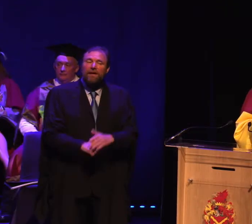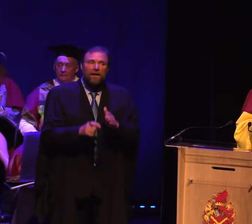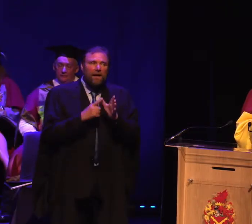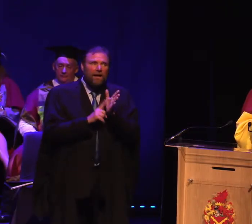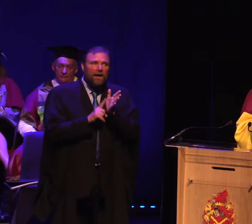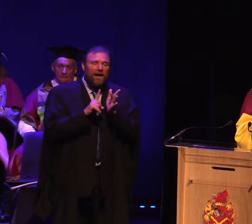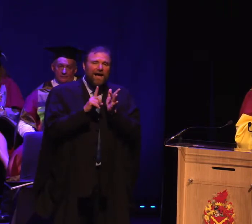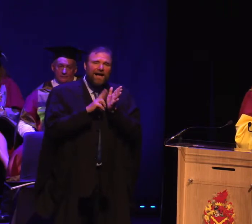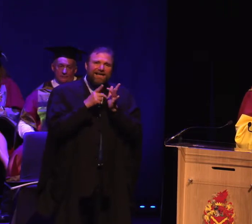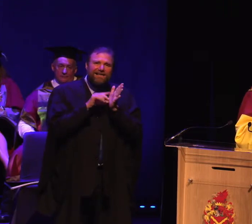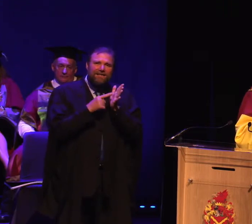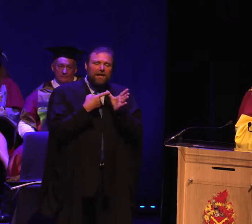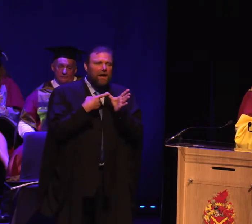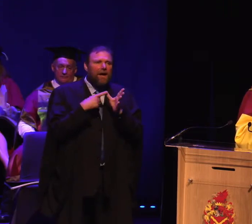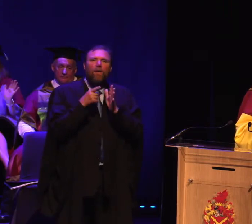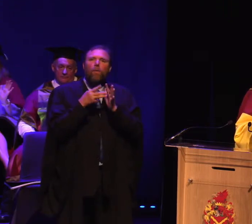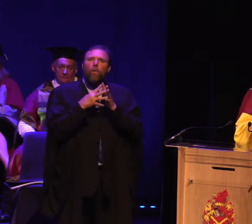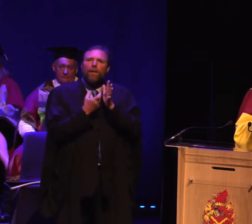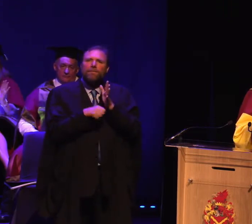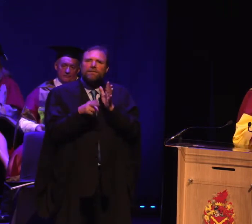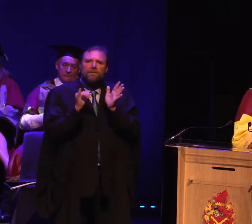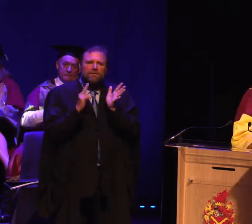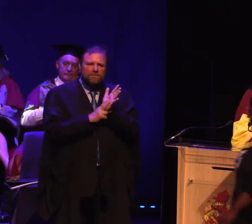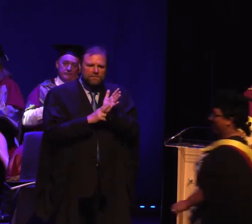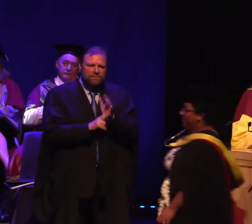Almanita Catherine Ivy Weston.